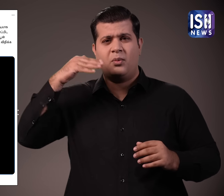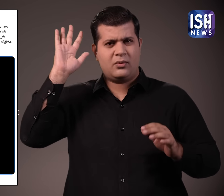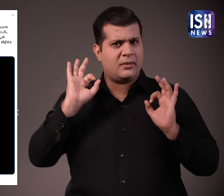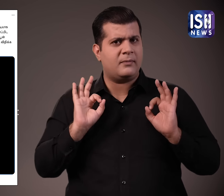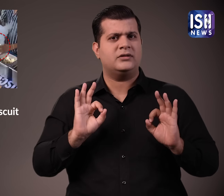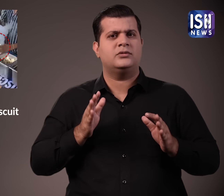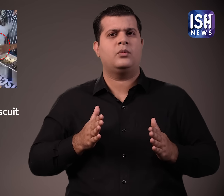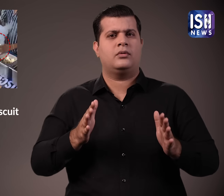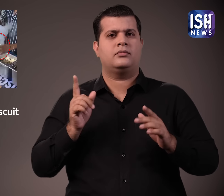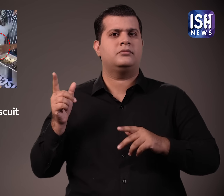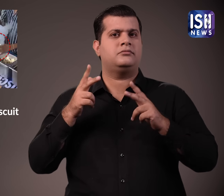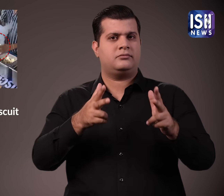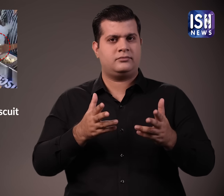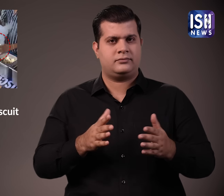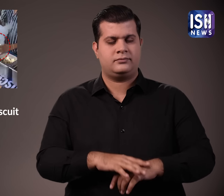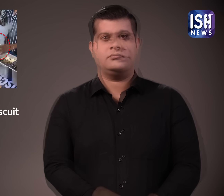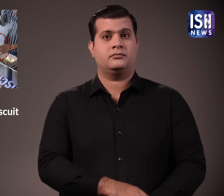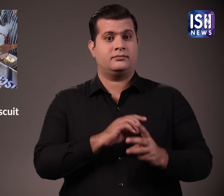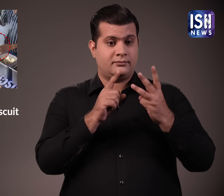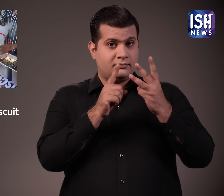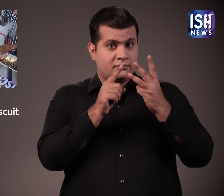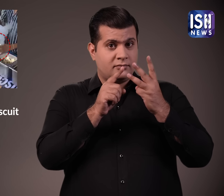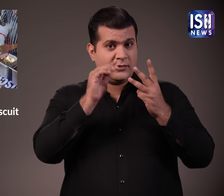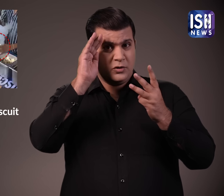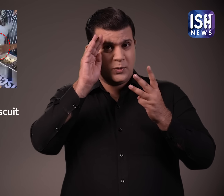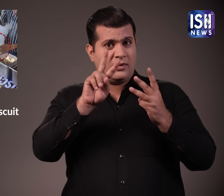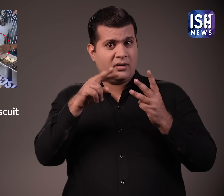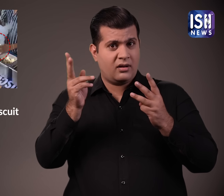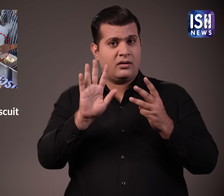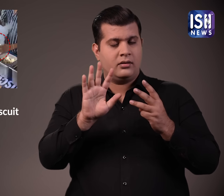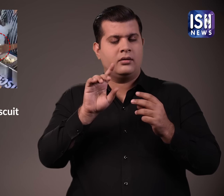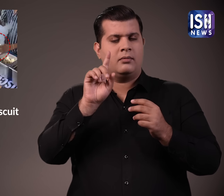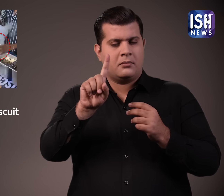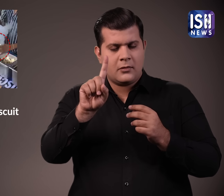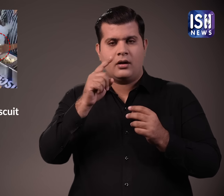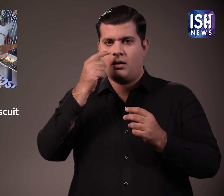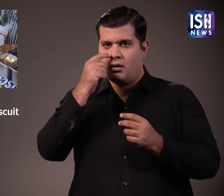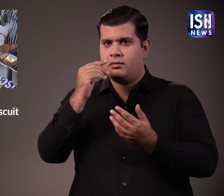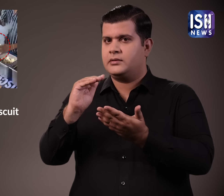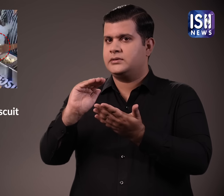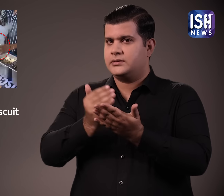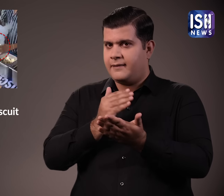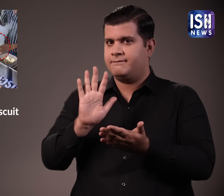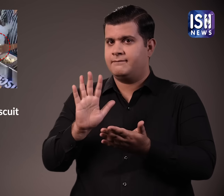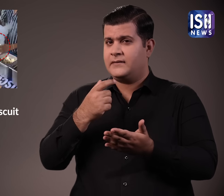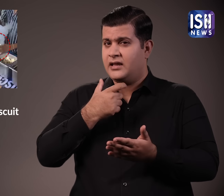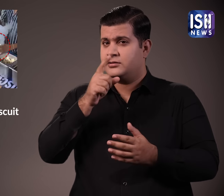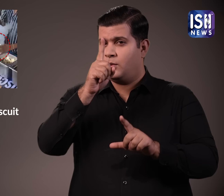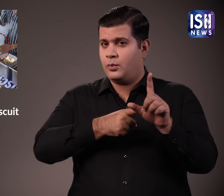Earlier the food items were safer. In a third incident, fortunately a 1.5 year old girl